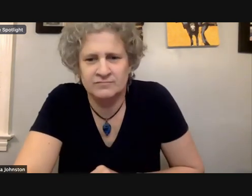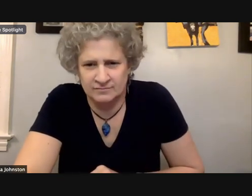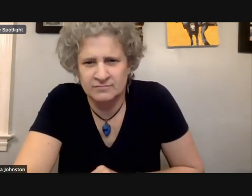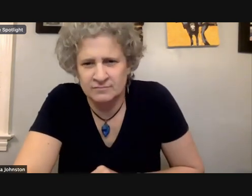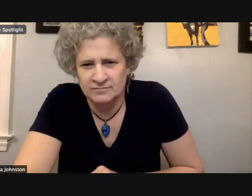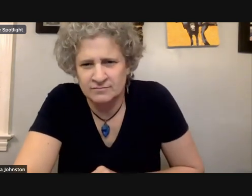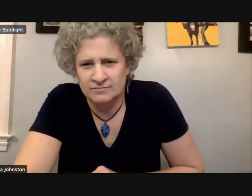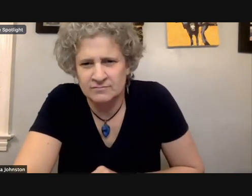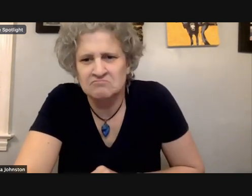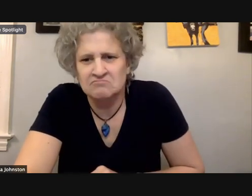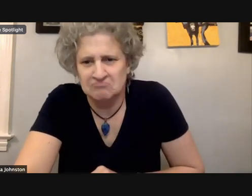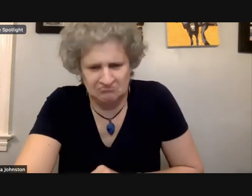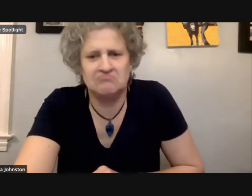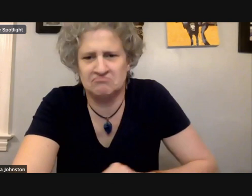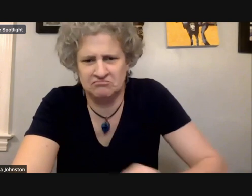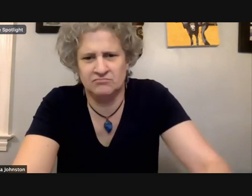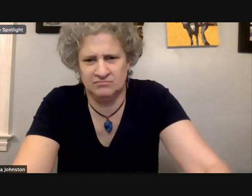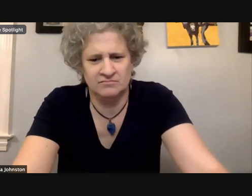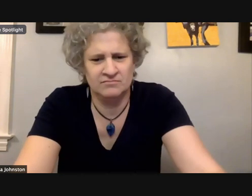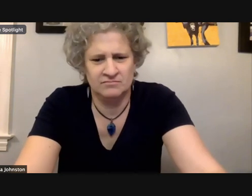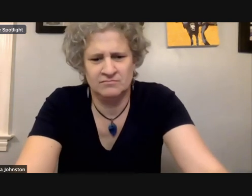used.